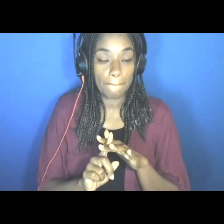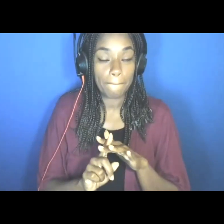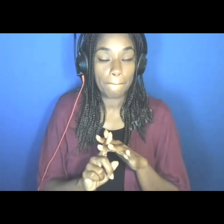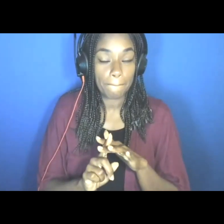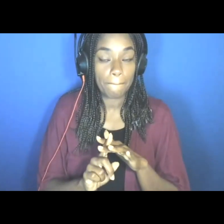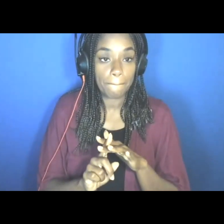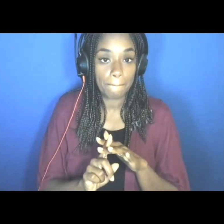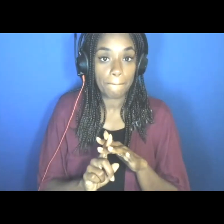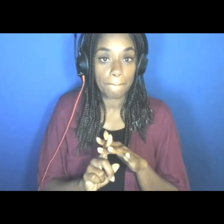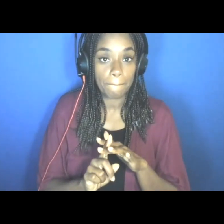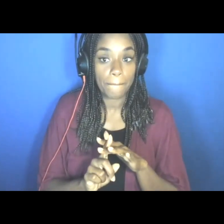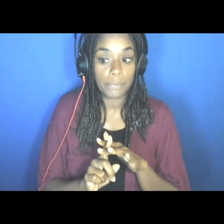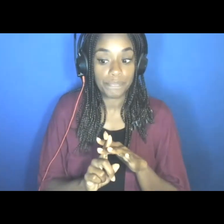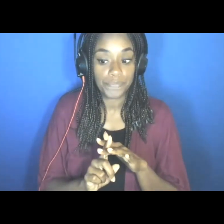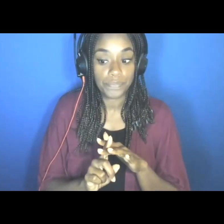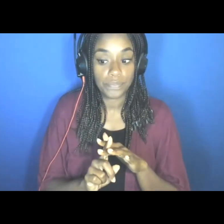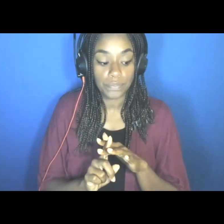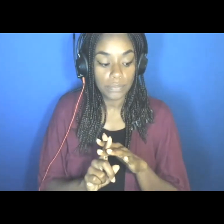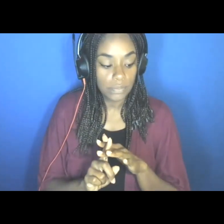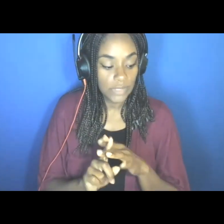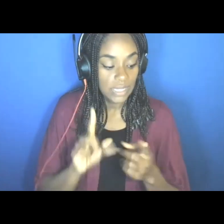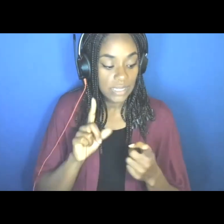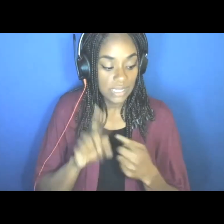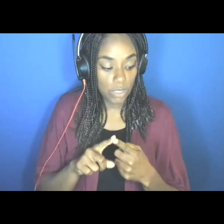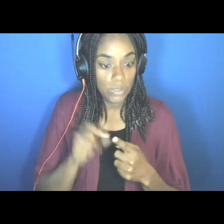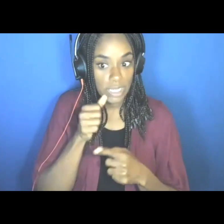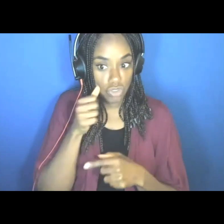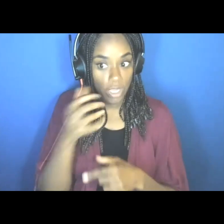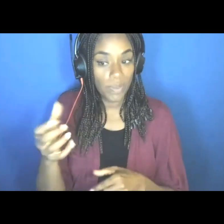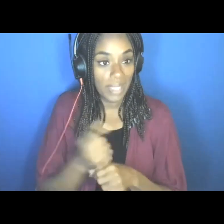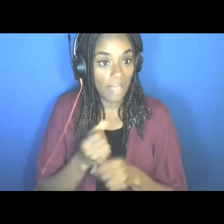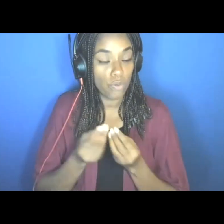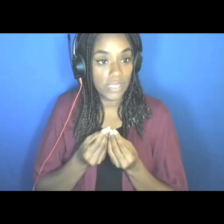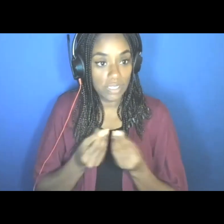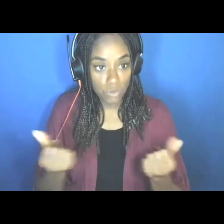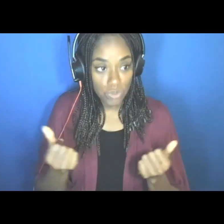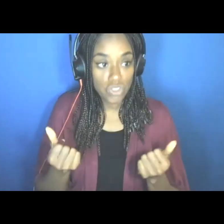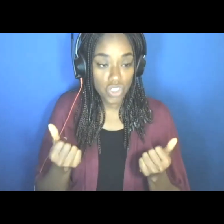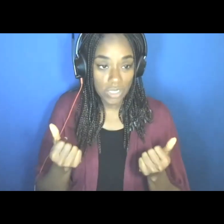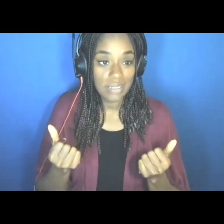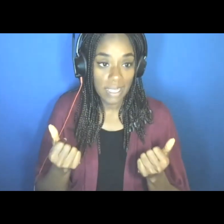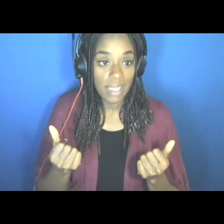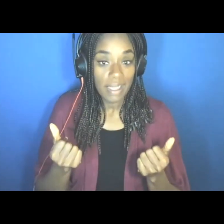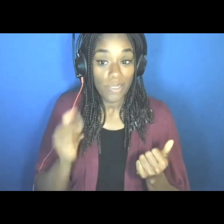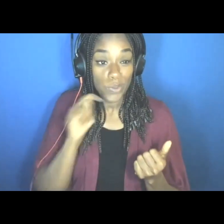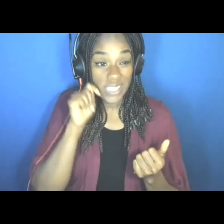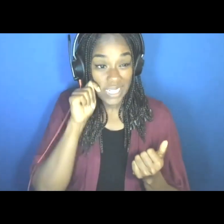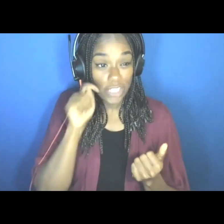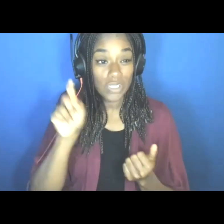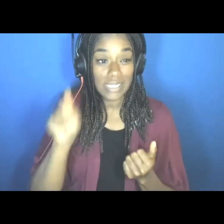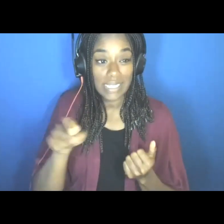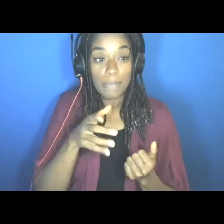until we got the resolution yesterday, they had to have parental consent in order to